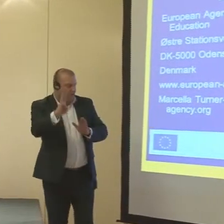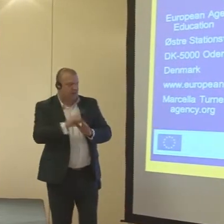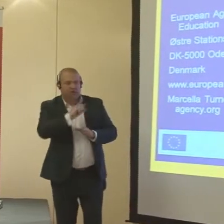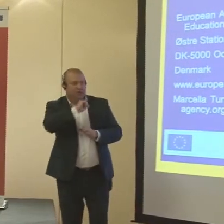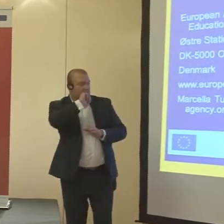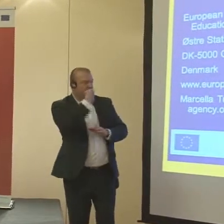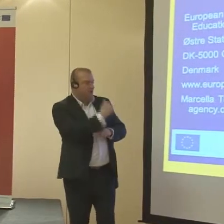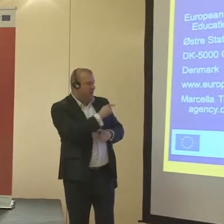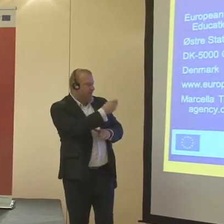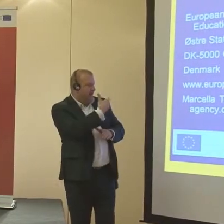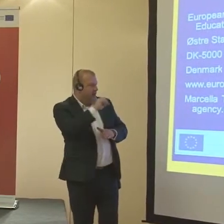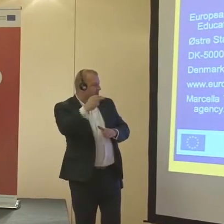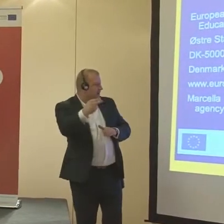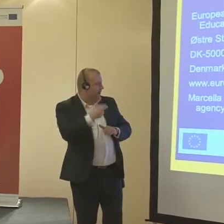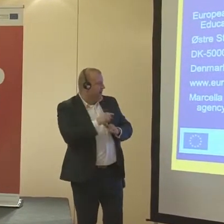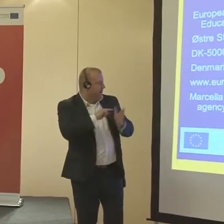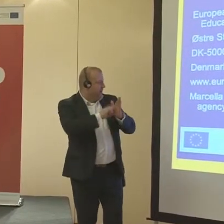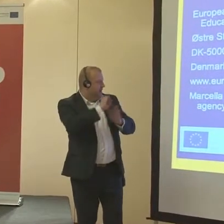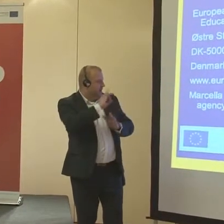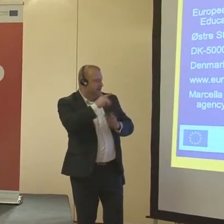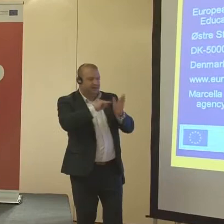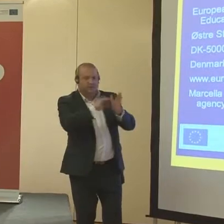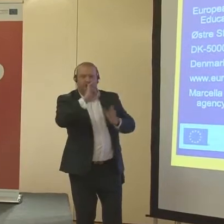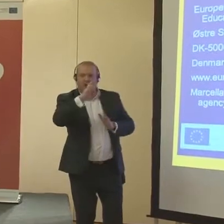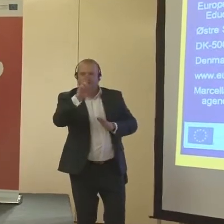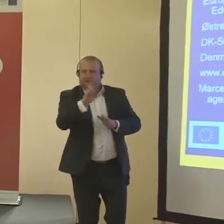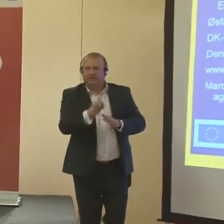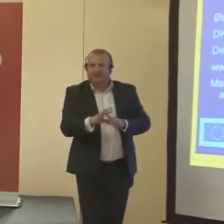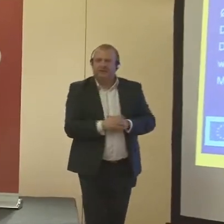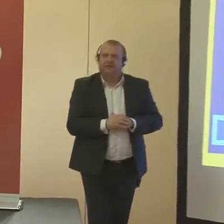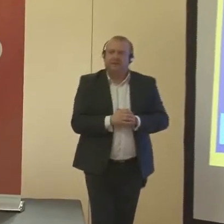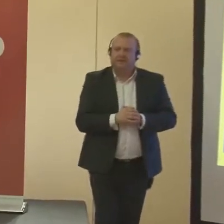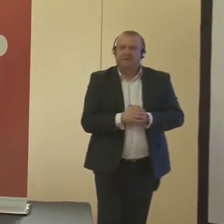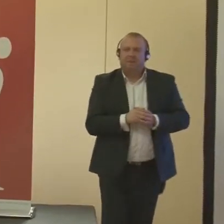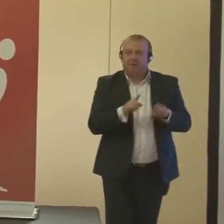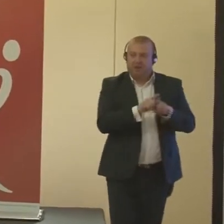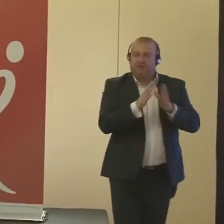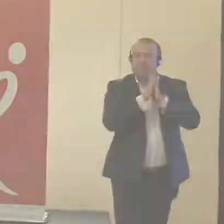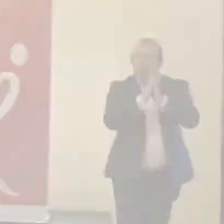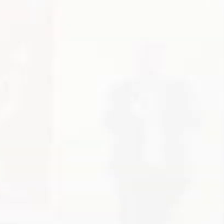www.european-agency.org, but you're also welcome to email my colleagues or myself.